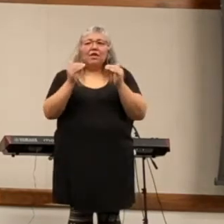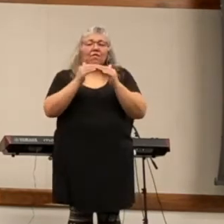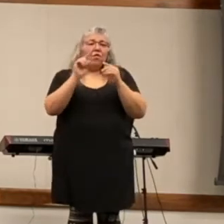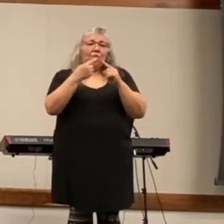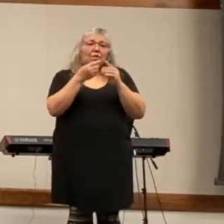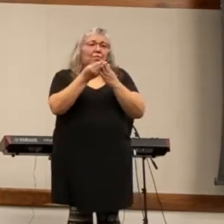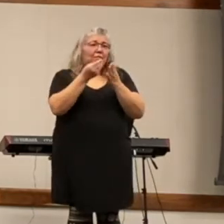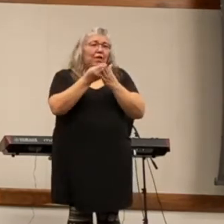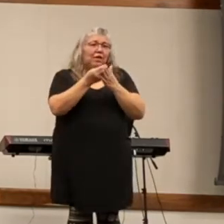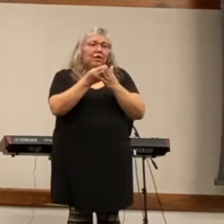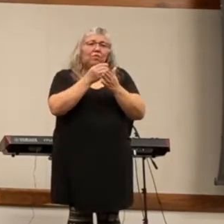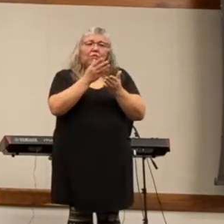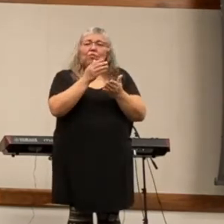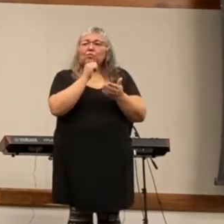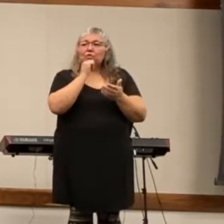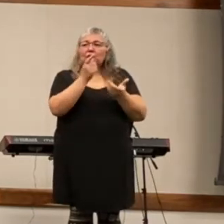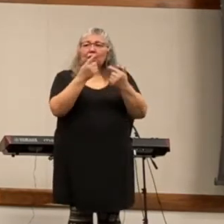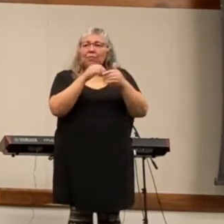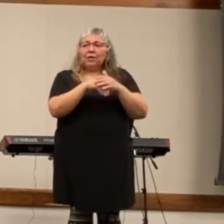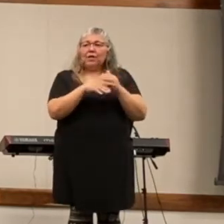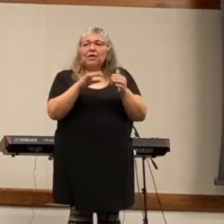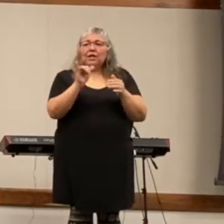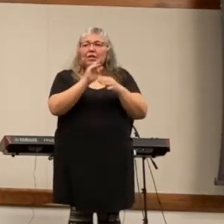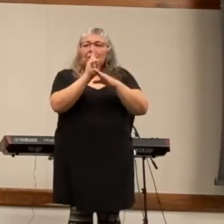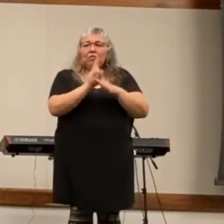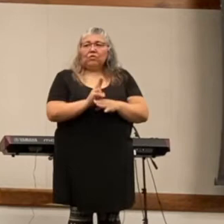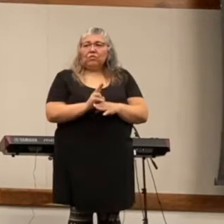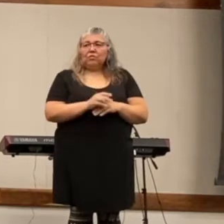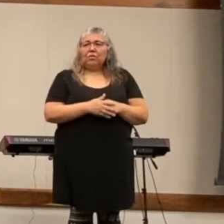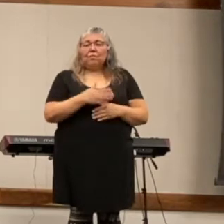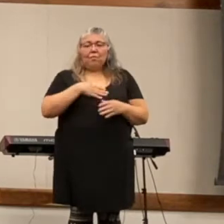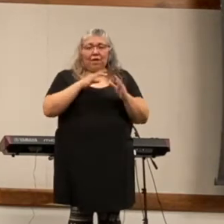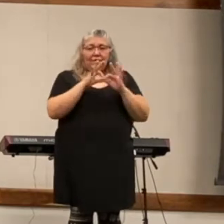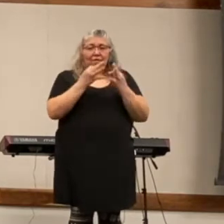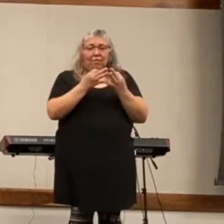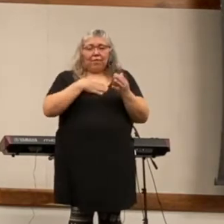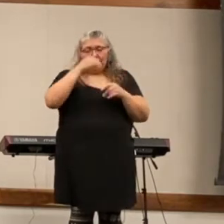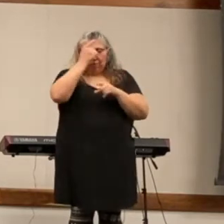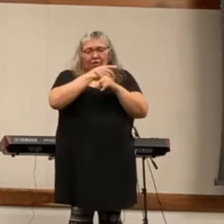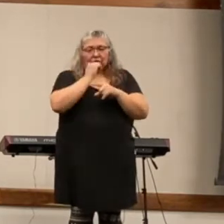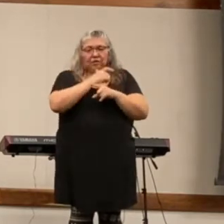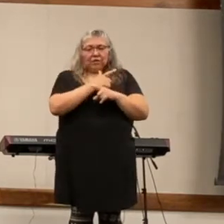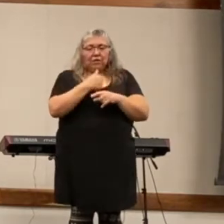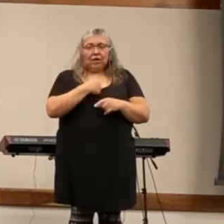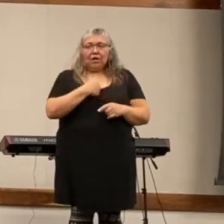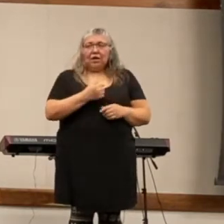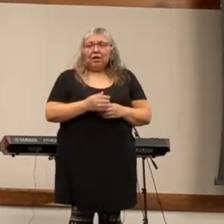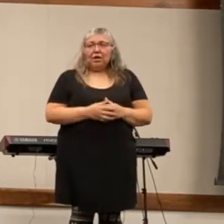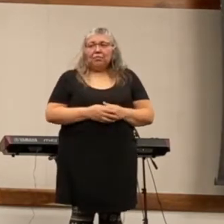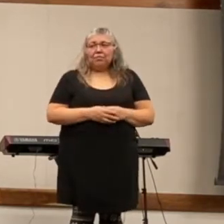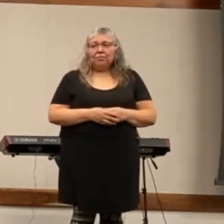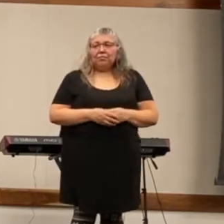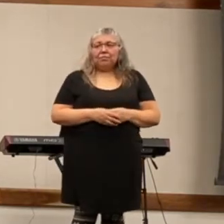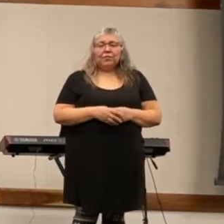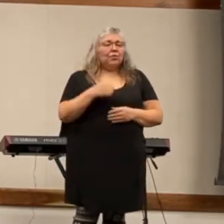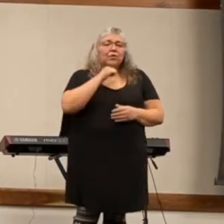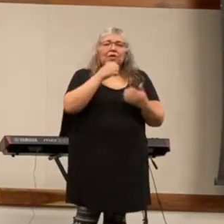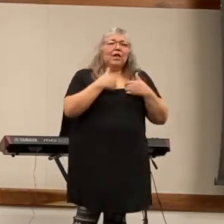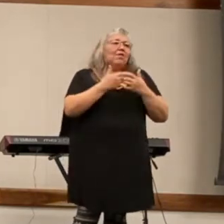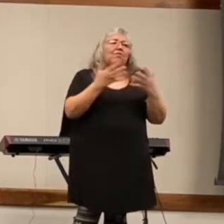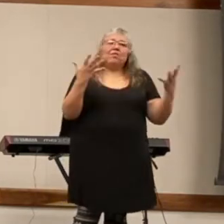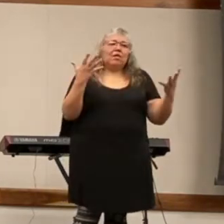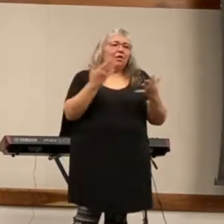money wasn't flowing in like they were used to. My family, my brothers and sisters, and I, my parents, we didn't have a lot of